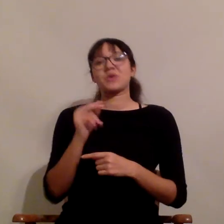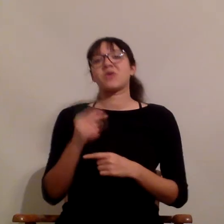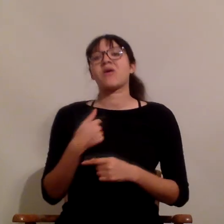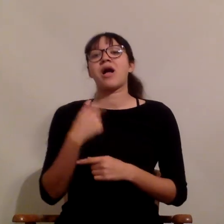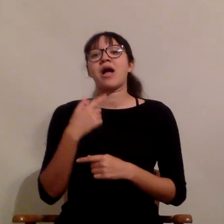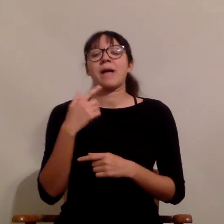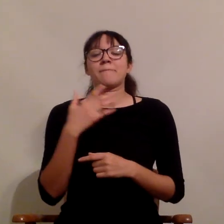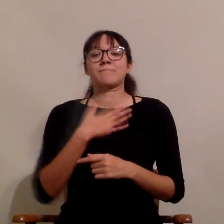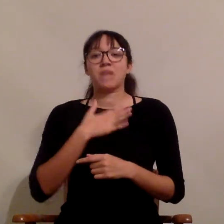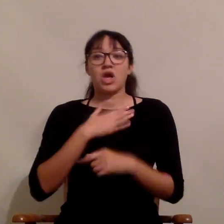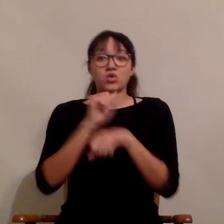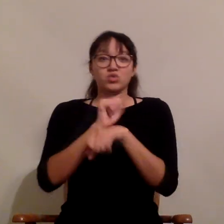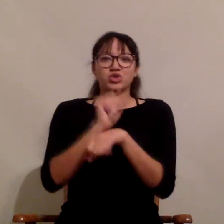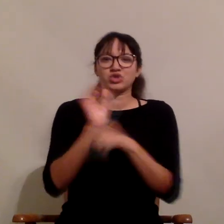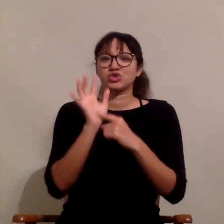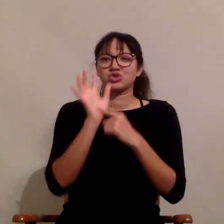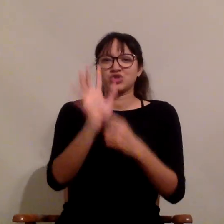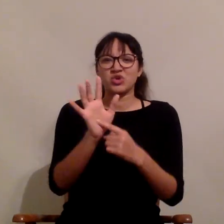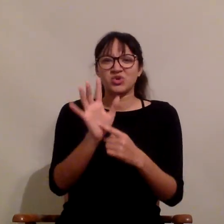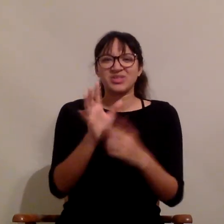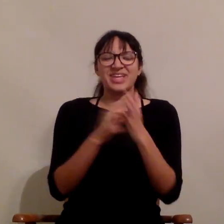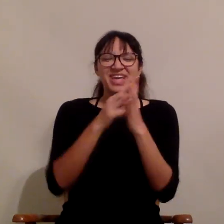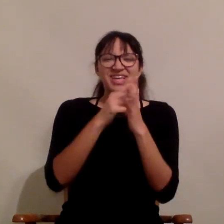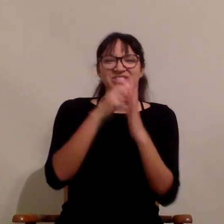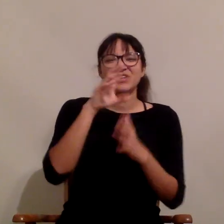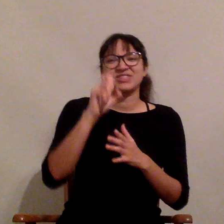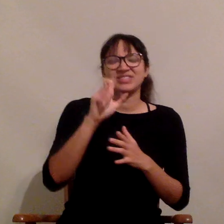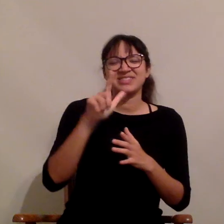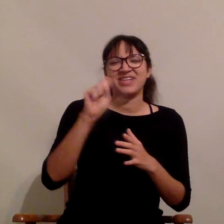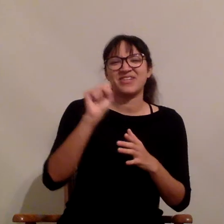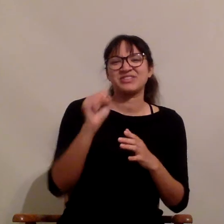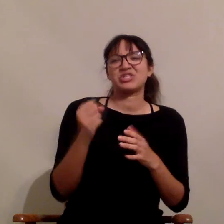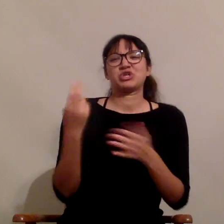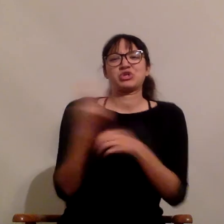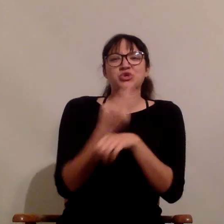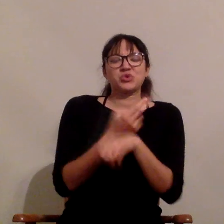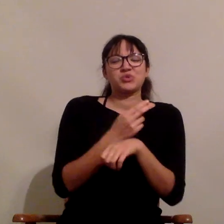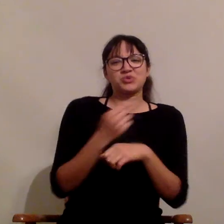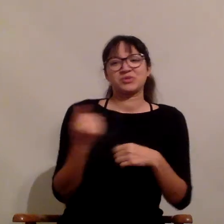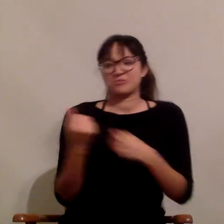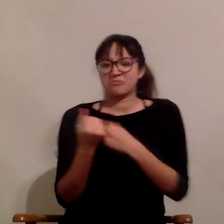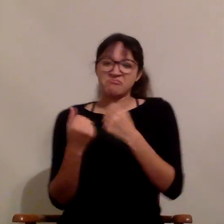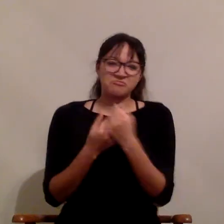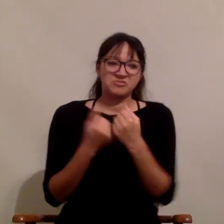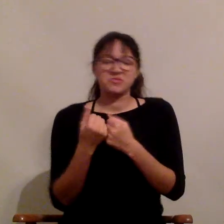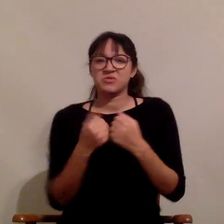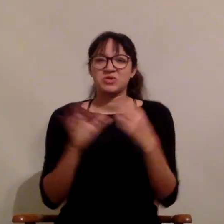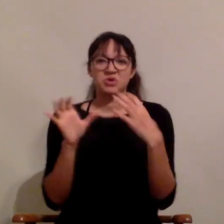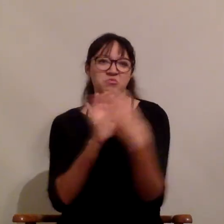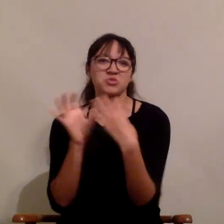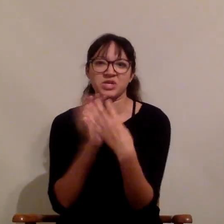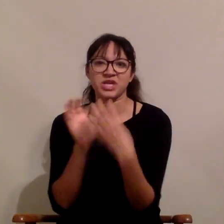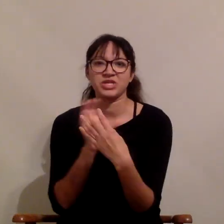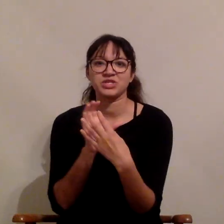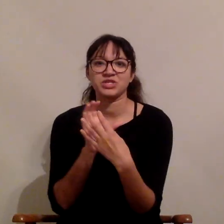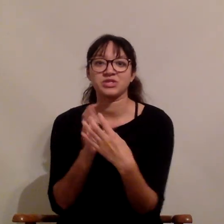use collaboration to invade our bodies and spread their wrath. For us humans, it is a superpower that has